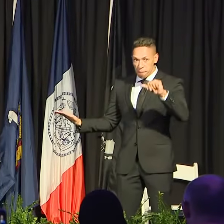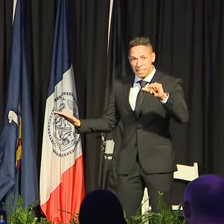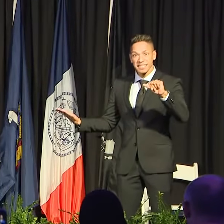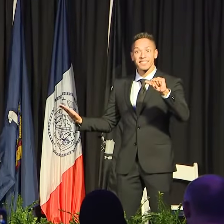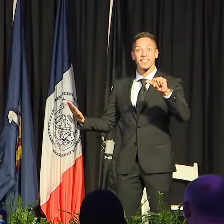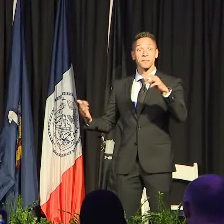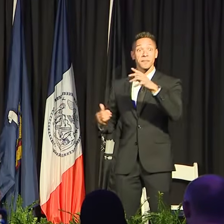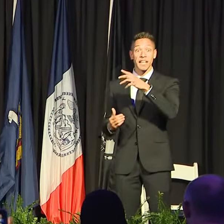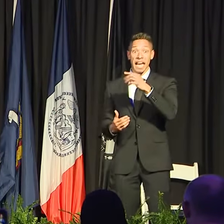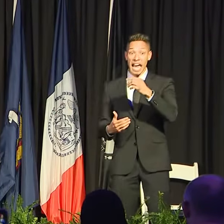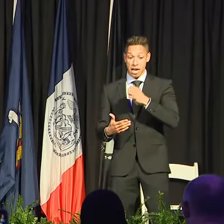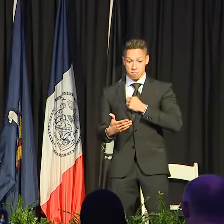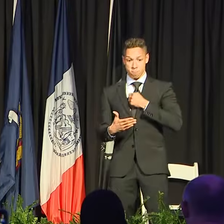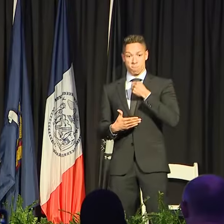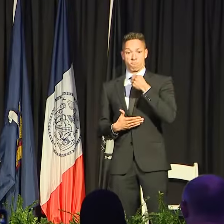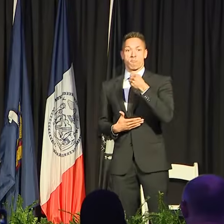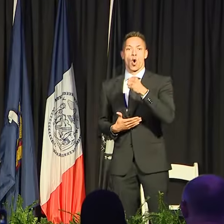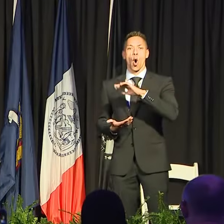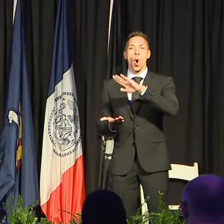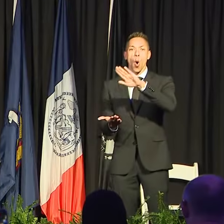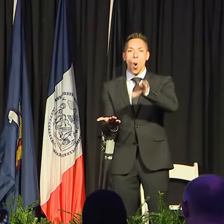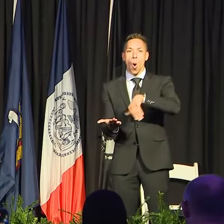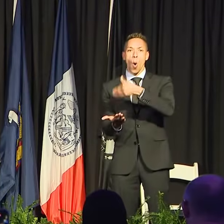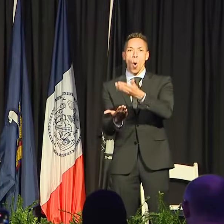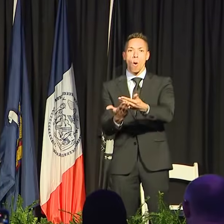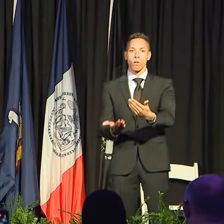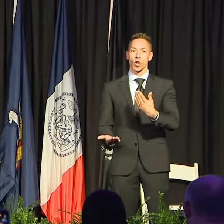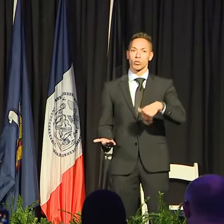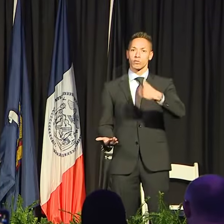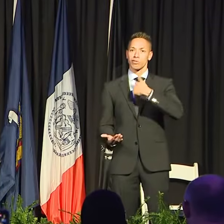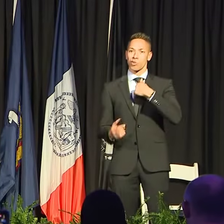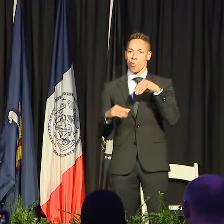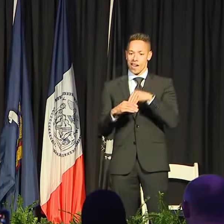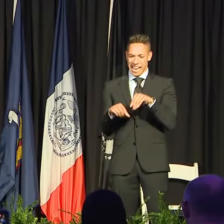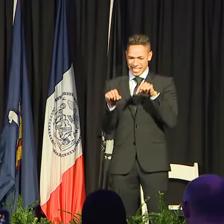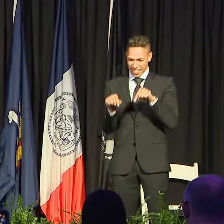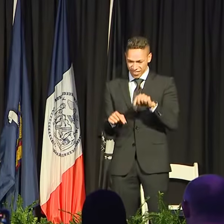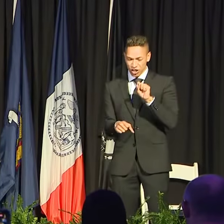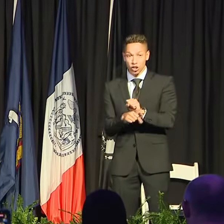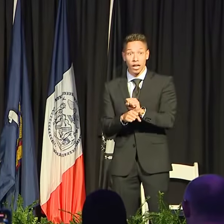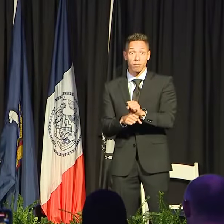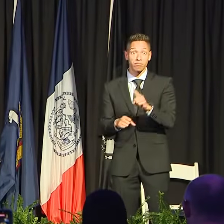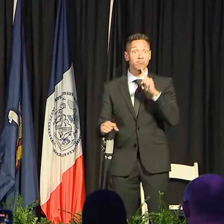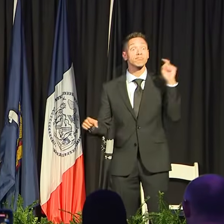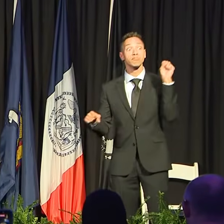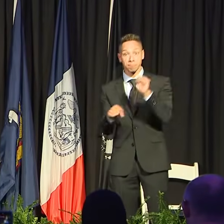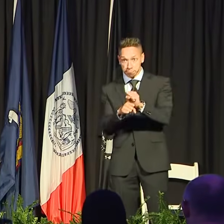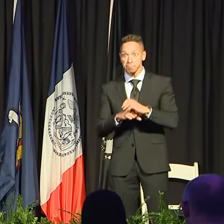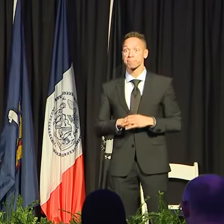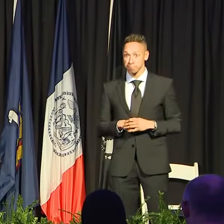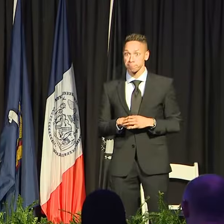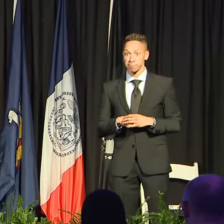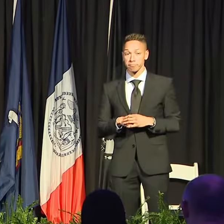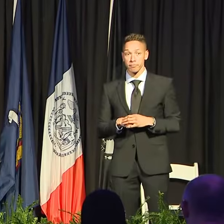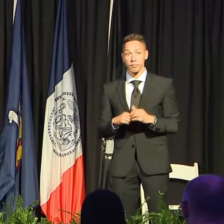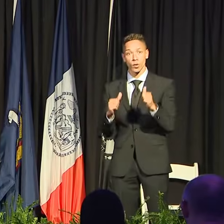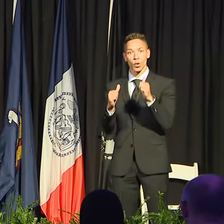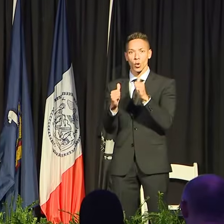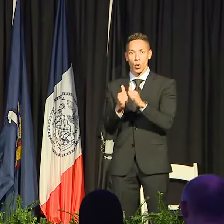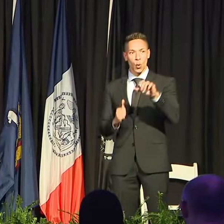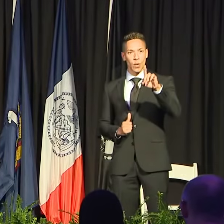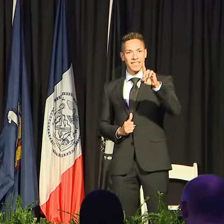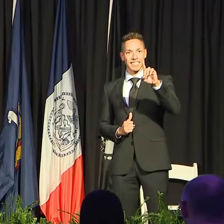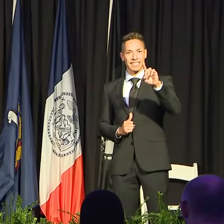and put her entire soul into this and push the envelope is real. To have DM Amazar